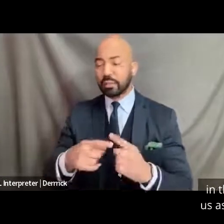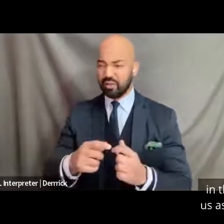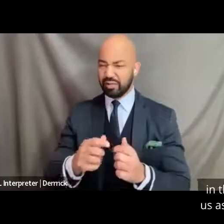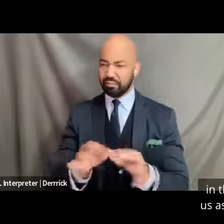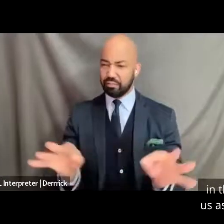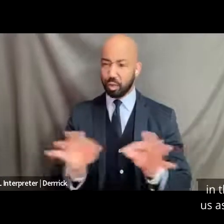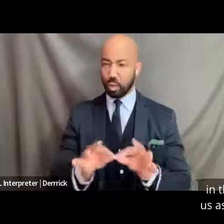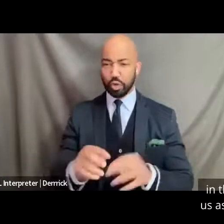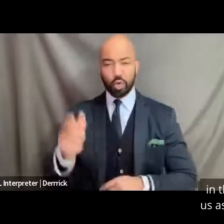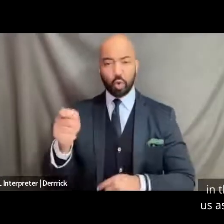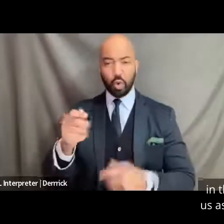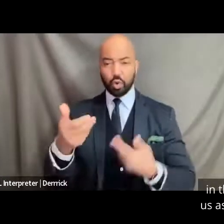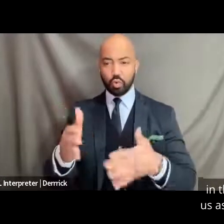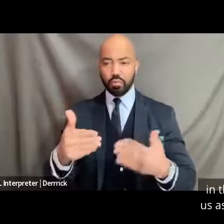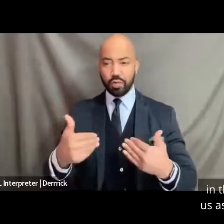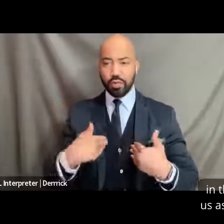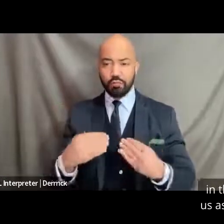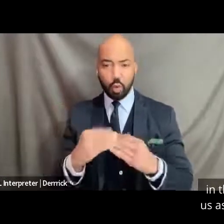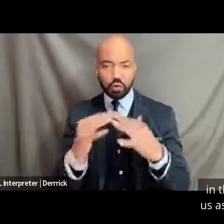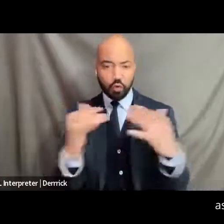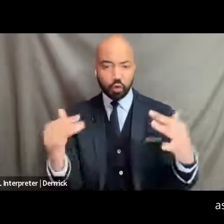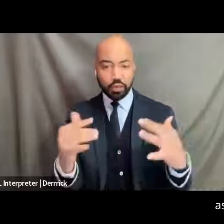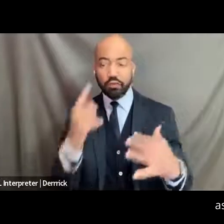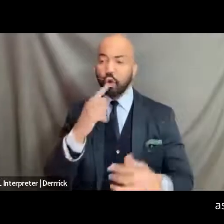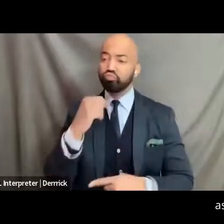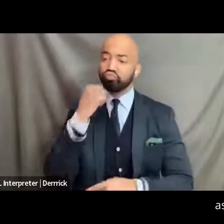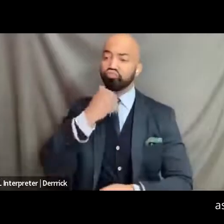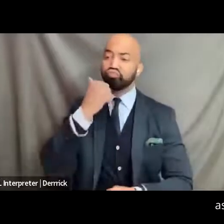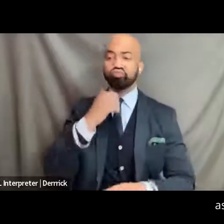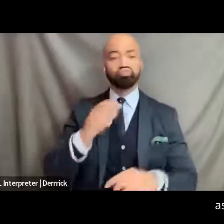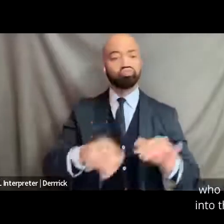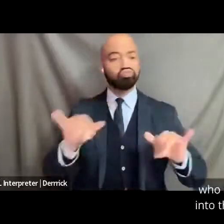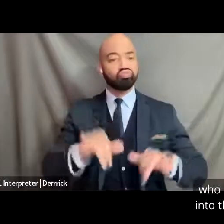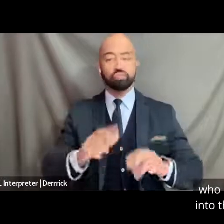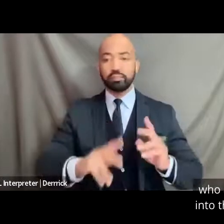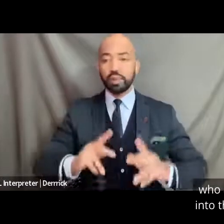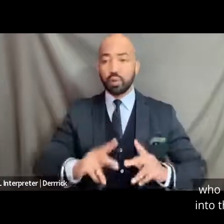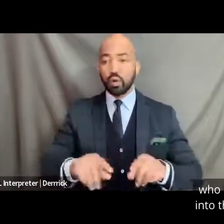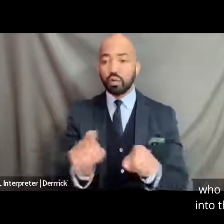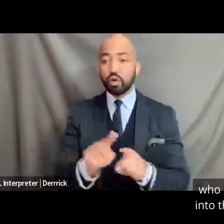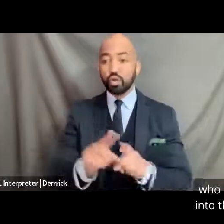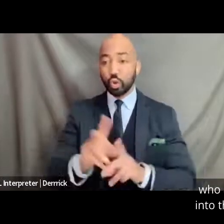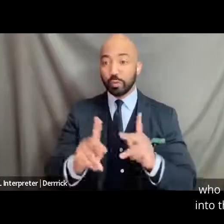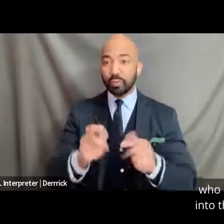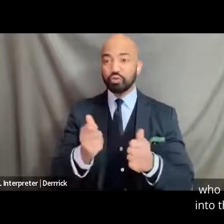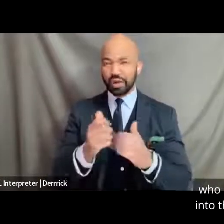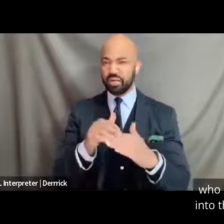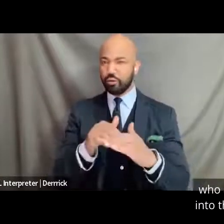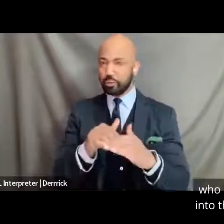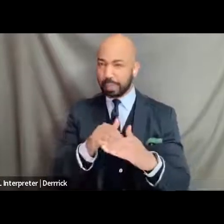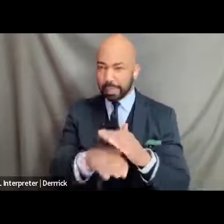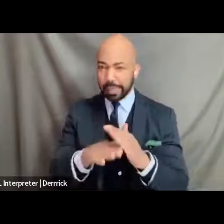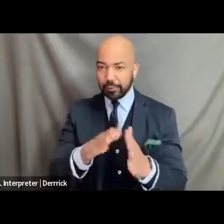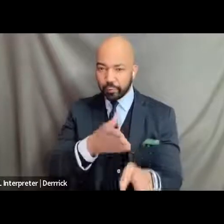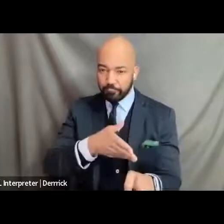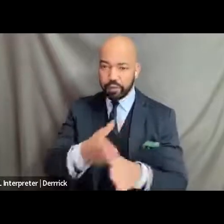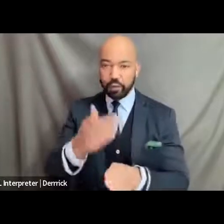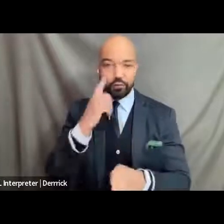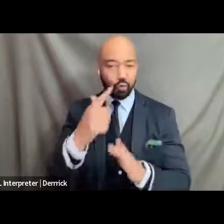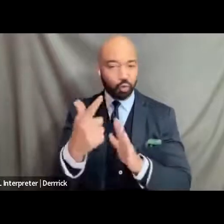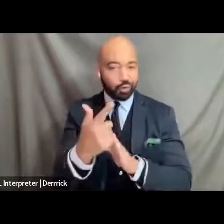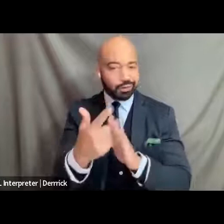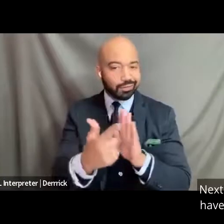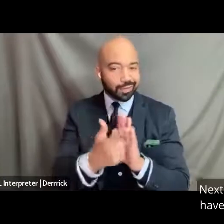courtroom for us as everyday people as well as people who are trying to break into the legal profession so thank